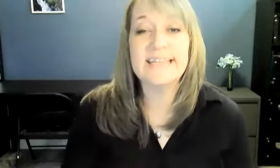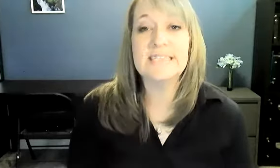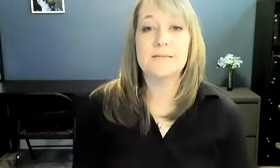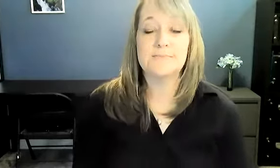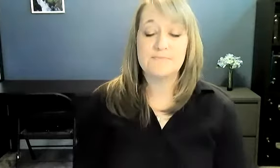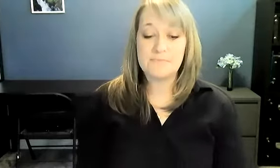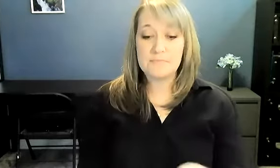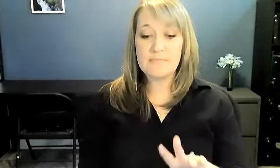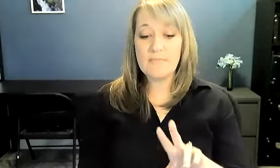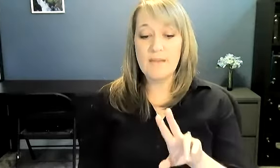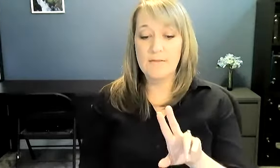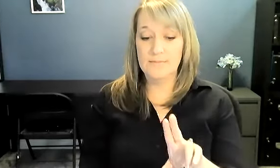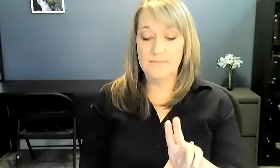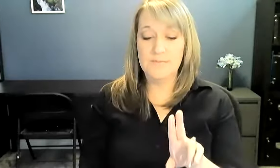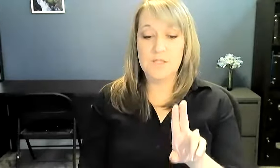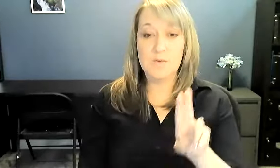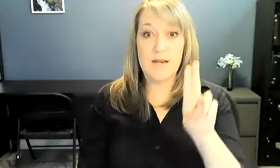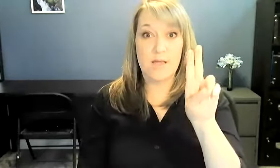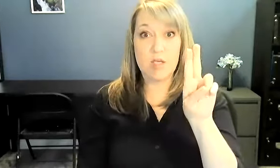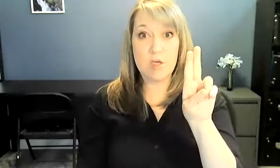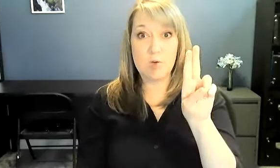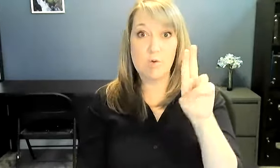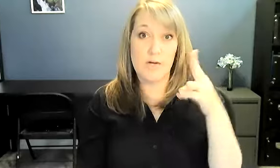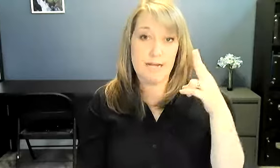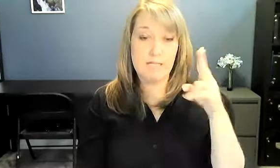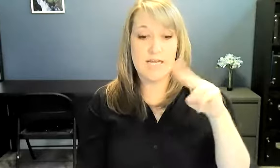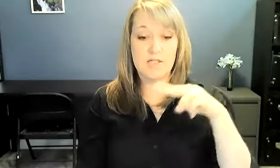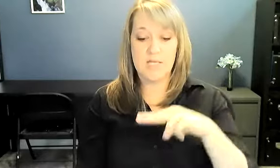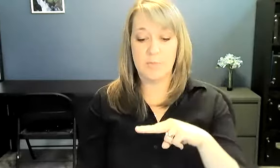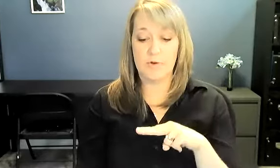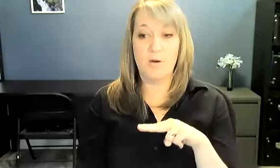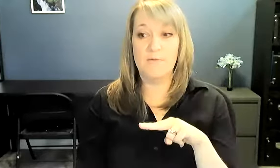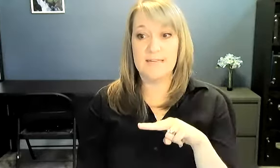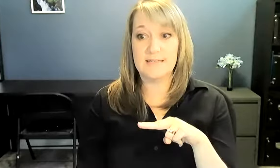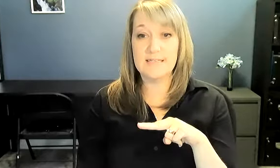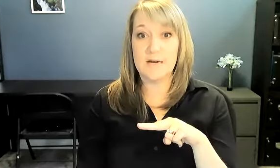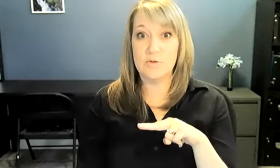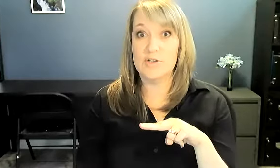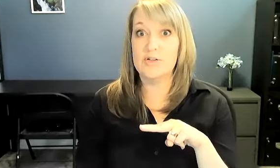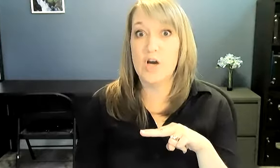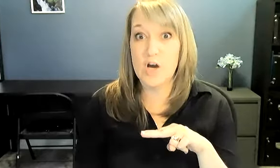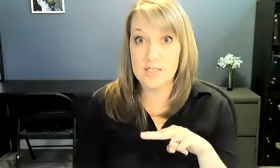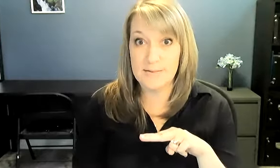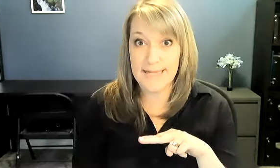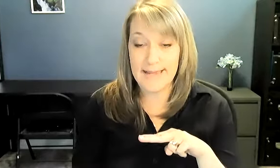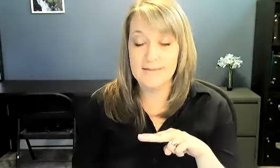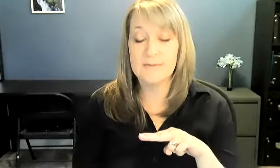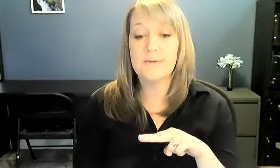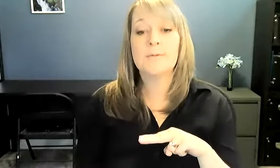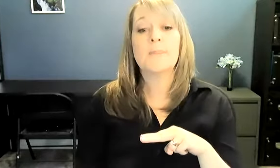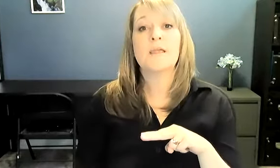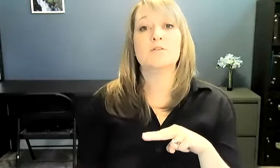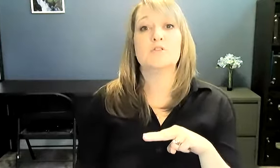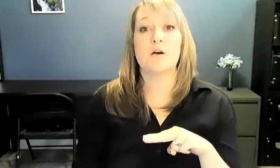sit, you want a U or an H handshake with your palm facing down on your non-dominant hand. Your dominant